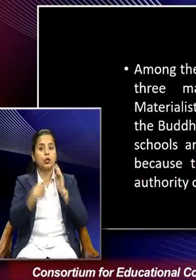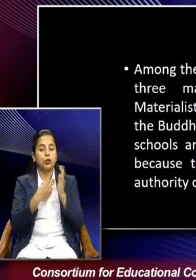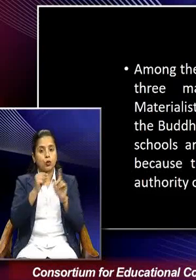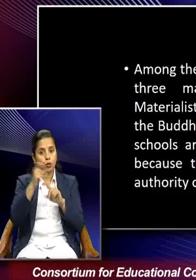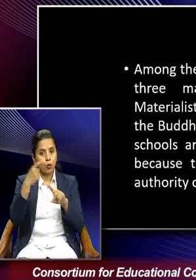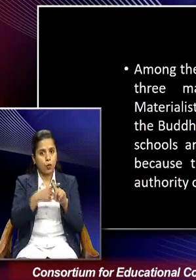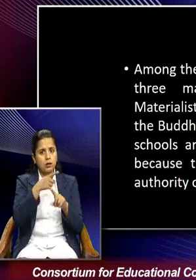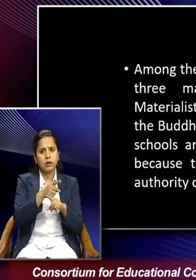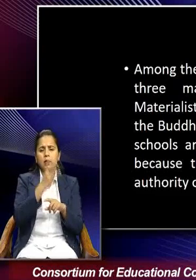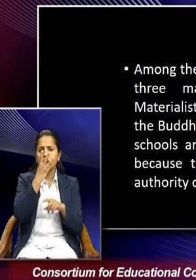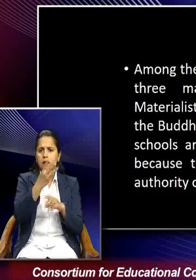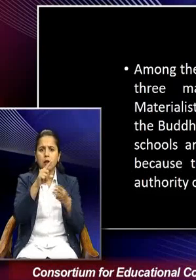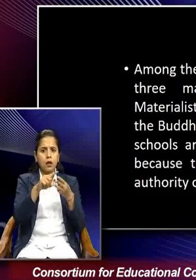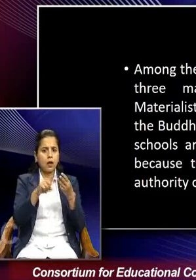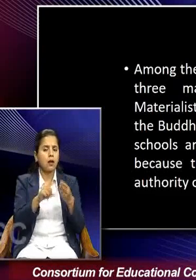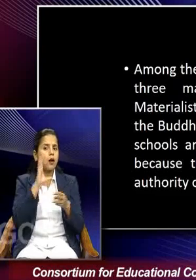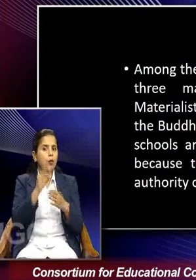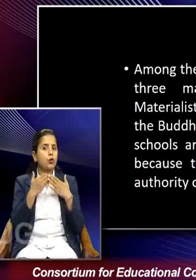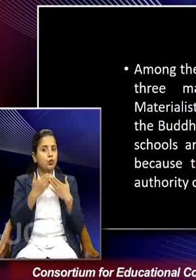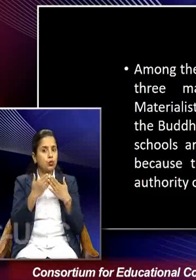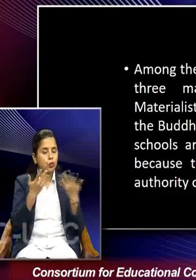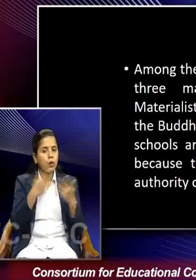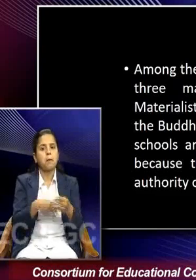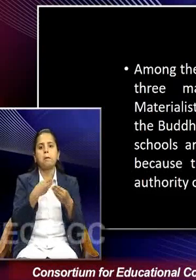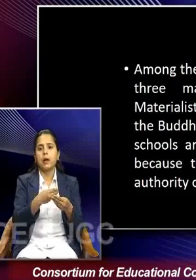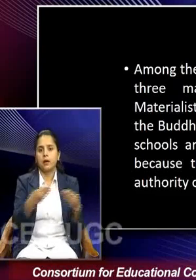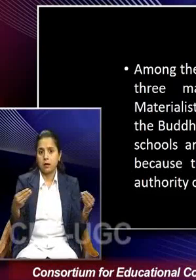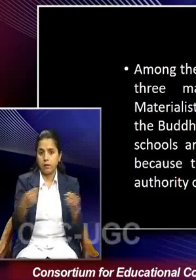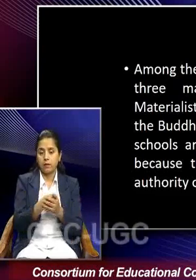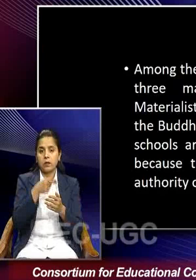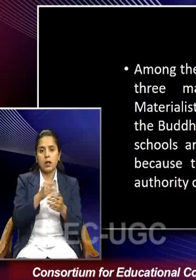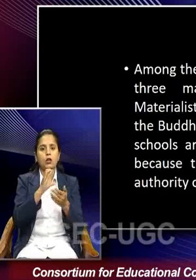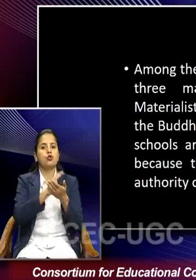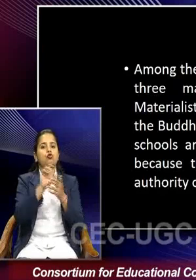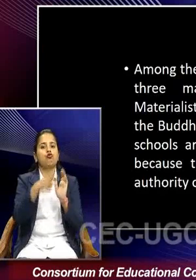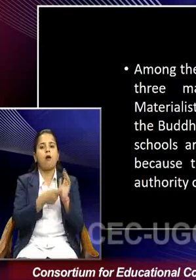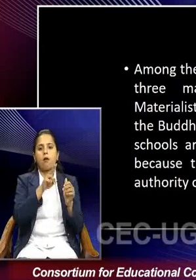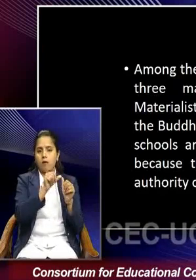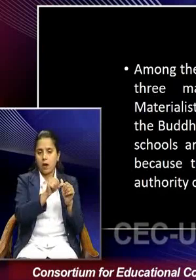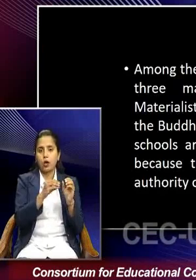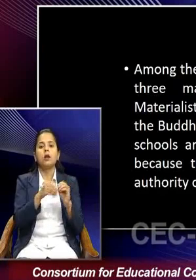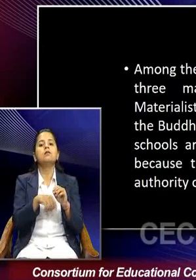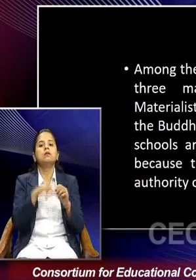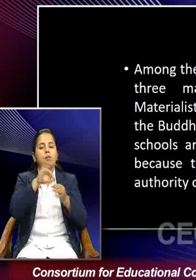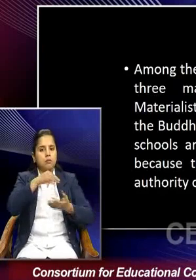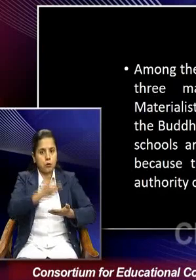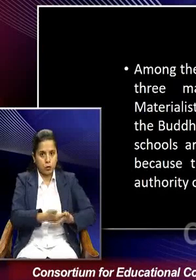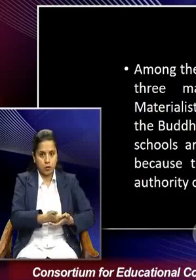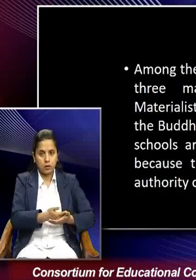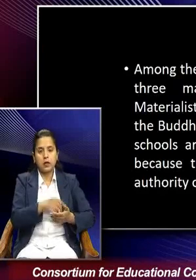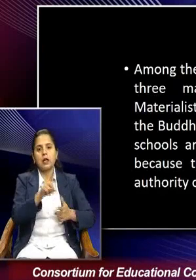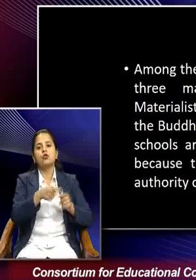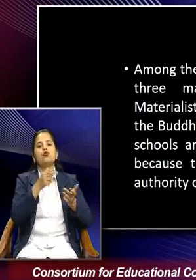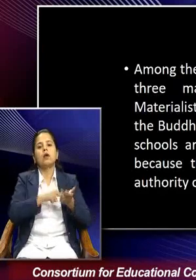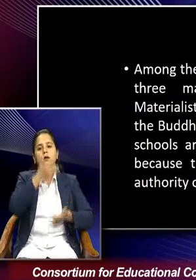3 main schools are materialists such as Charvak, the Buddhists and the